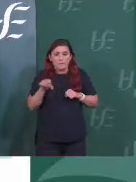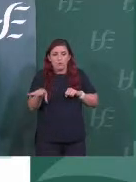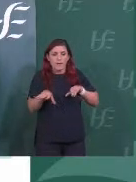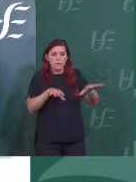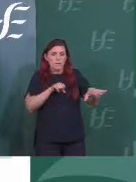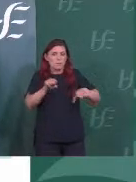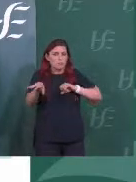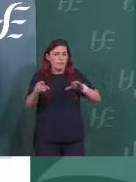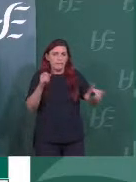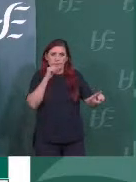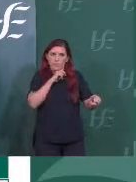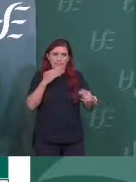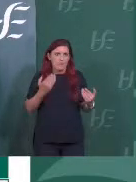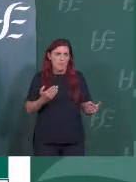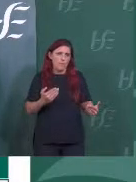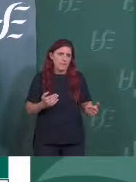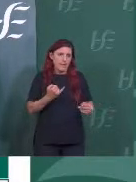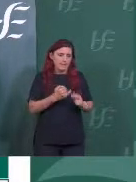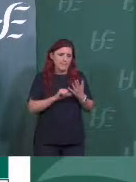at the moment.